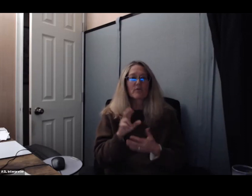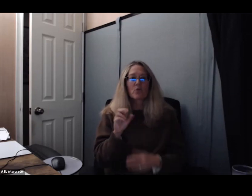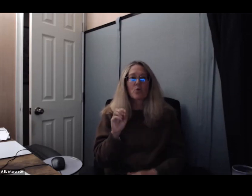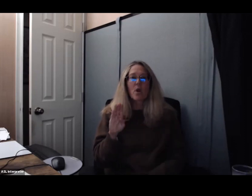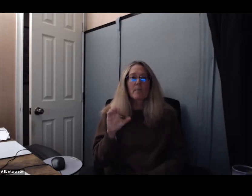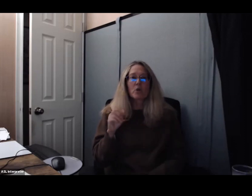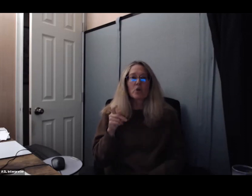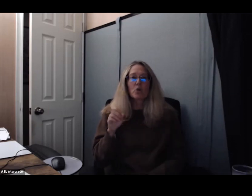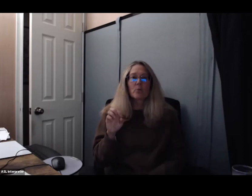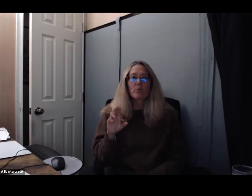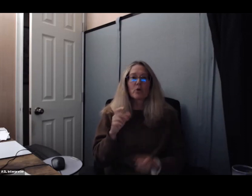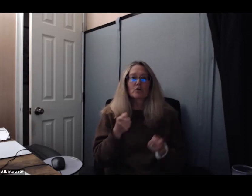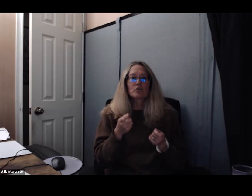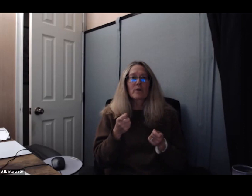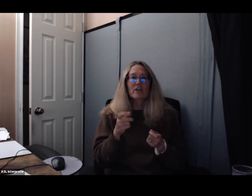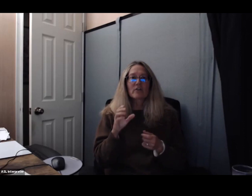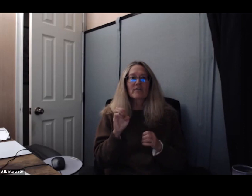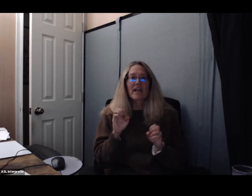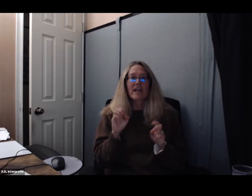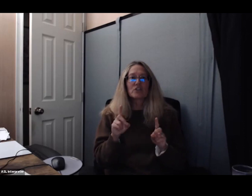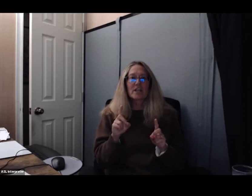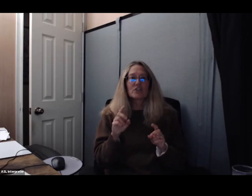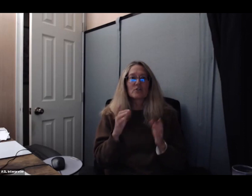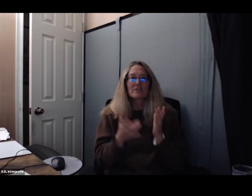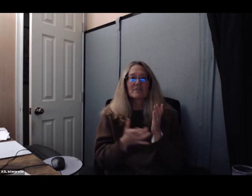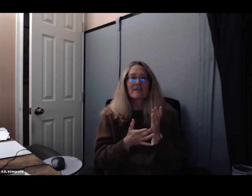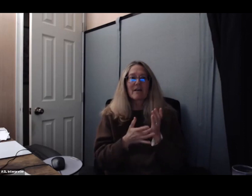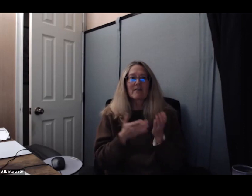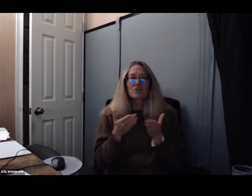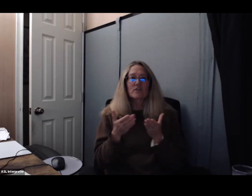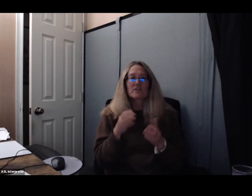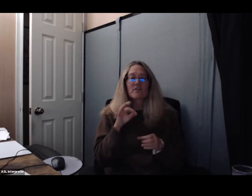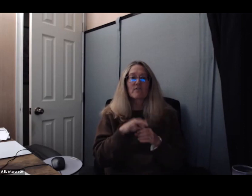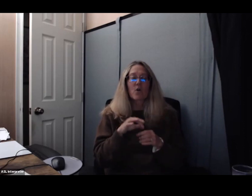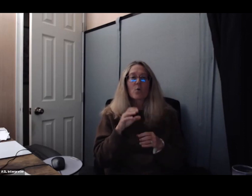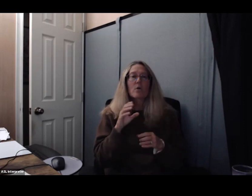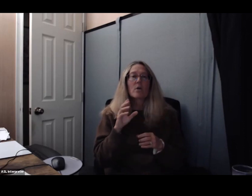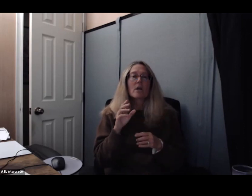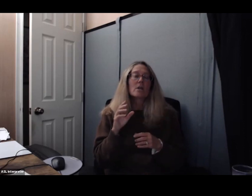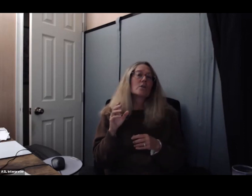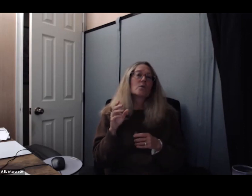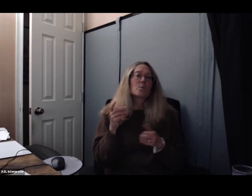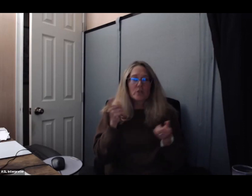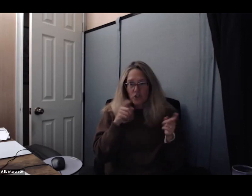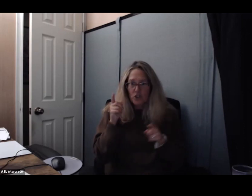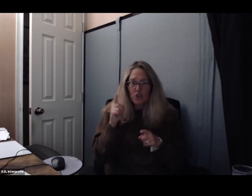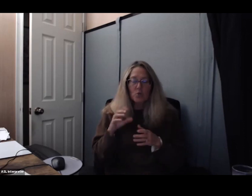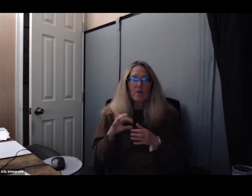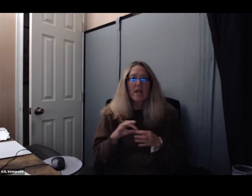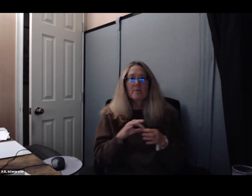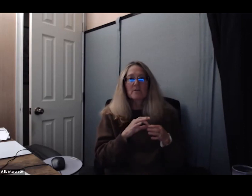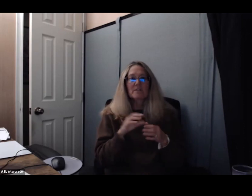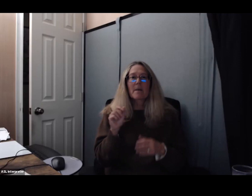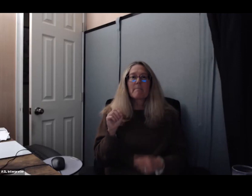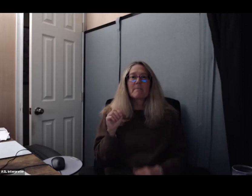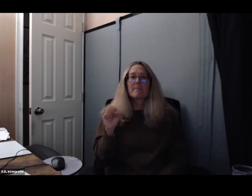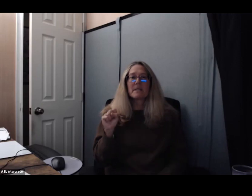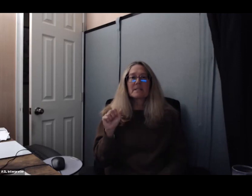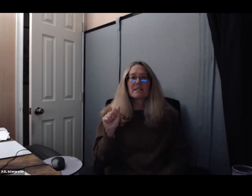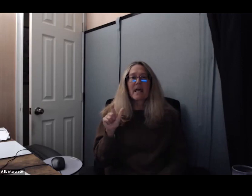as the Director of Educational Technology Services. The vote was unanimous 4-0 with Ms. Alvarez not being present.